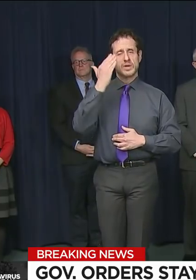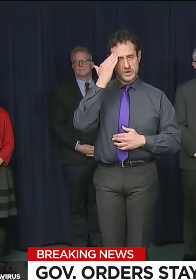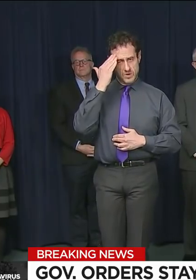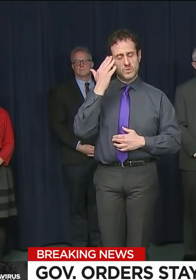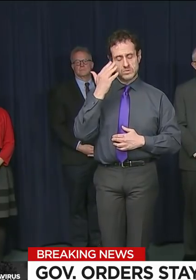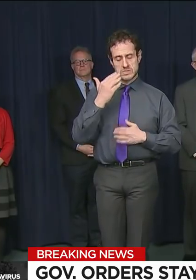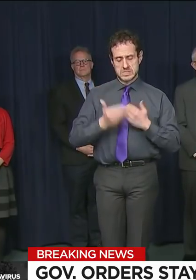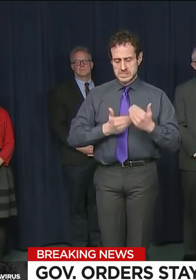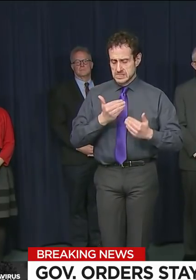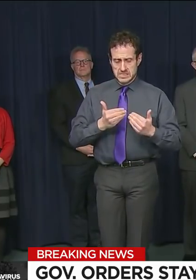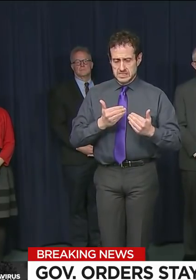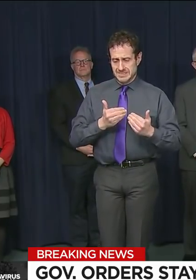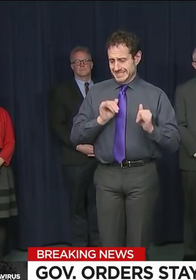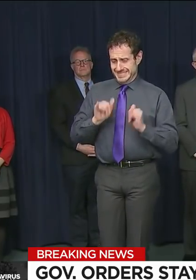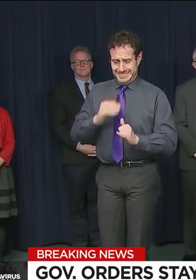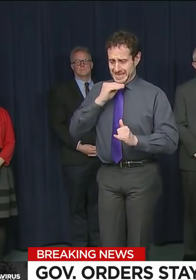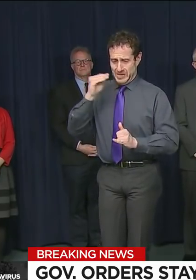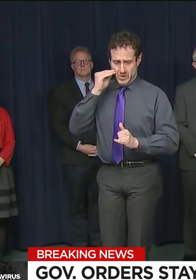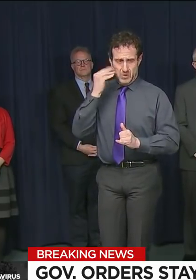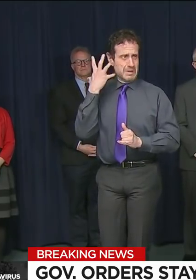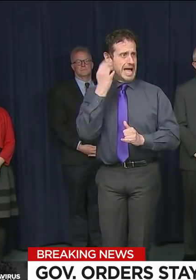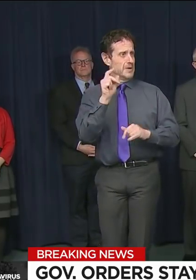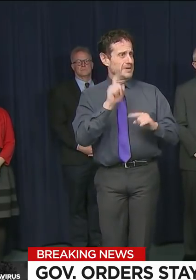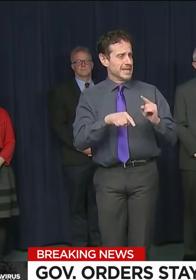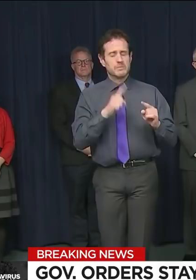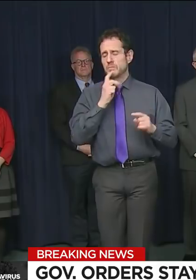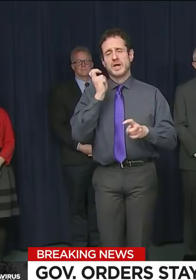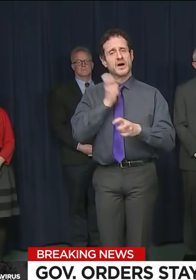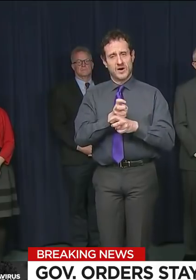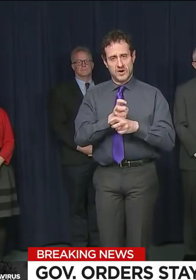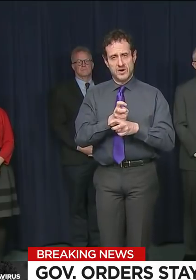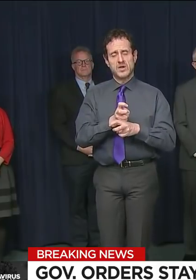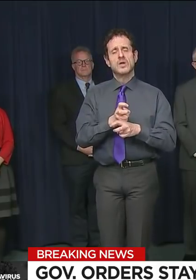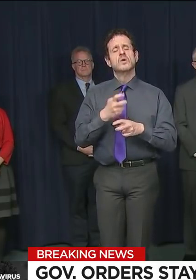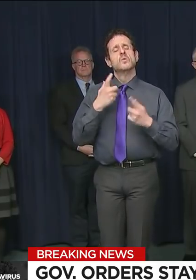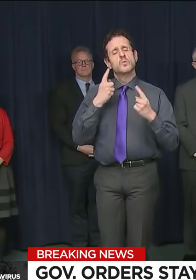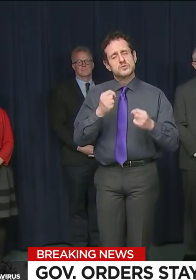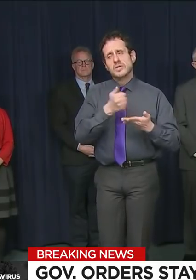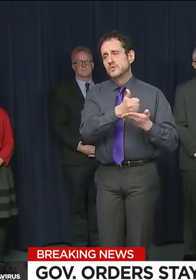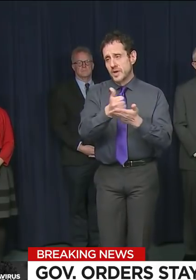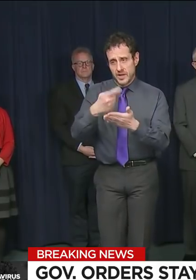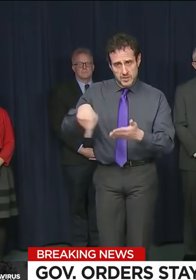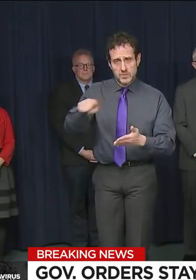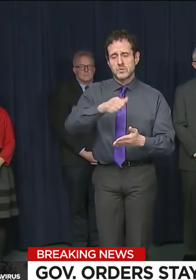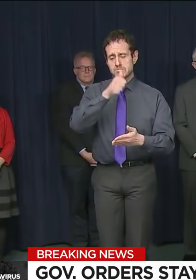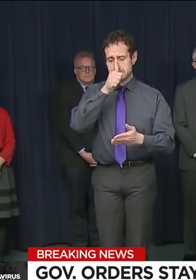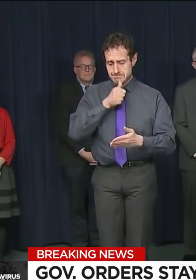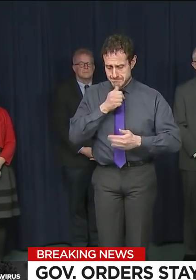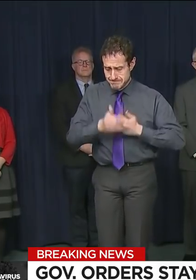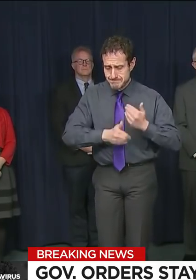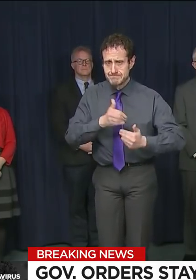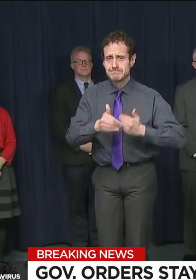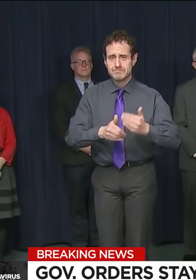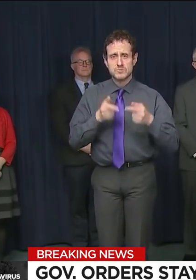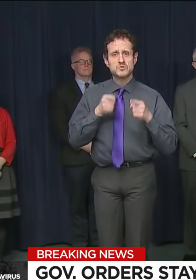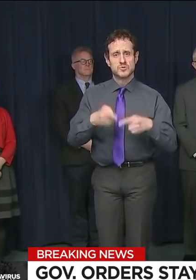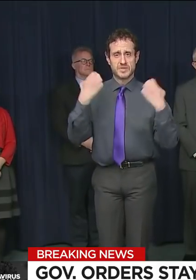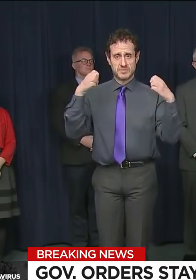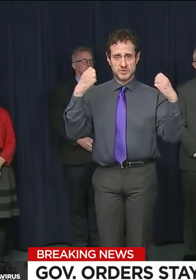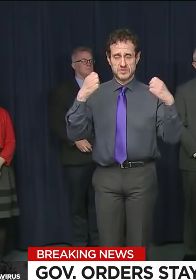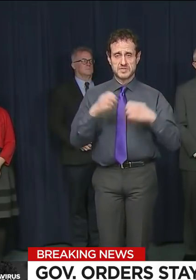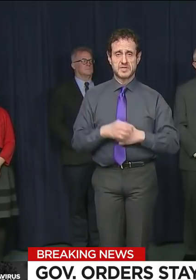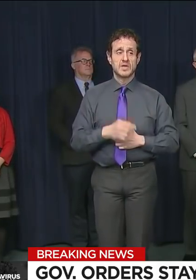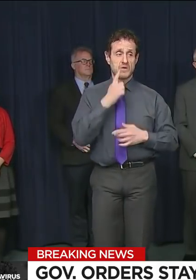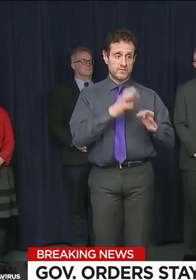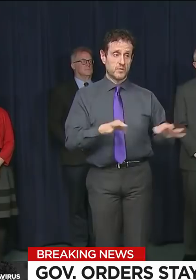hard, and we're looking at every tool that we have to help you through this crisis. For our essential workers, we're going